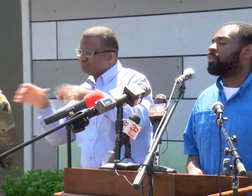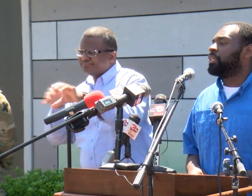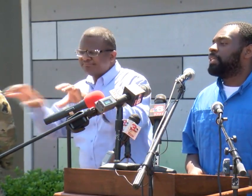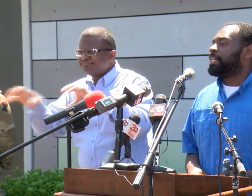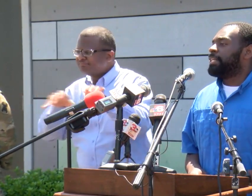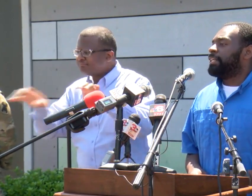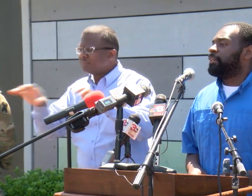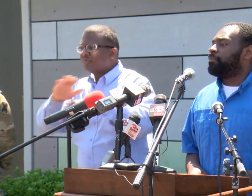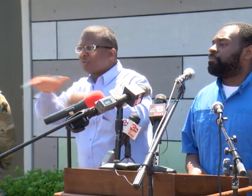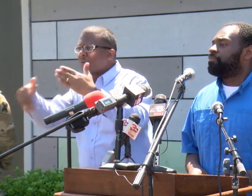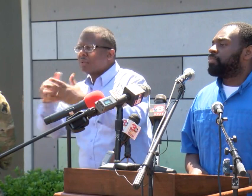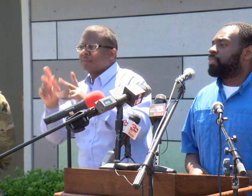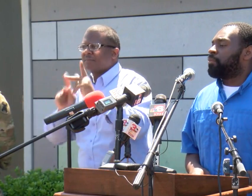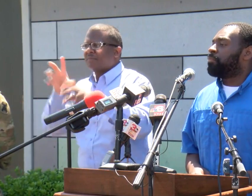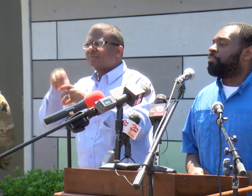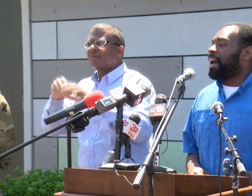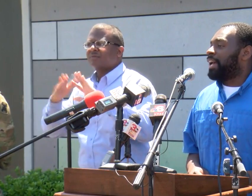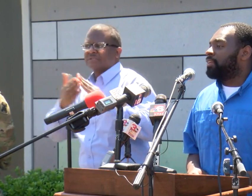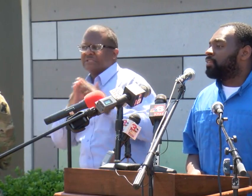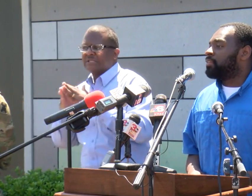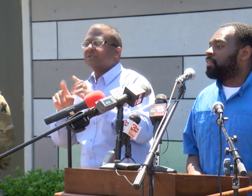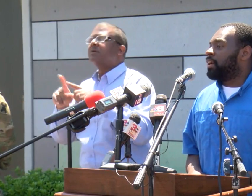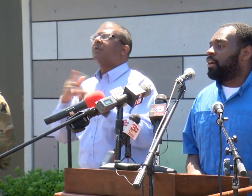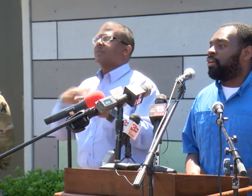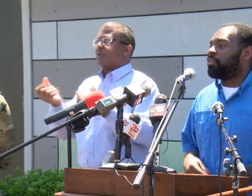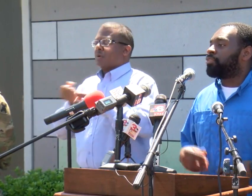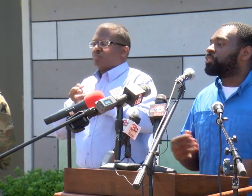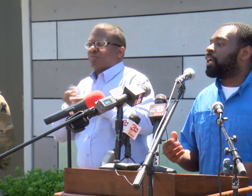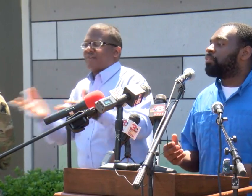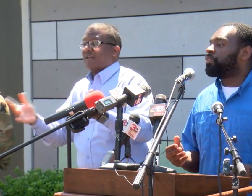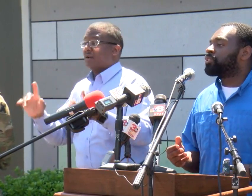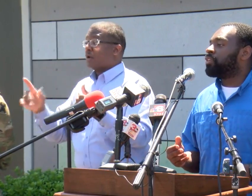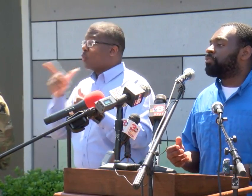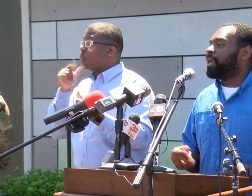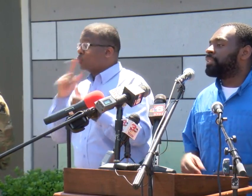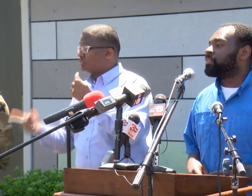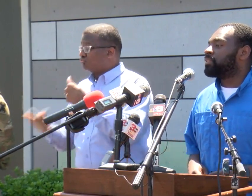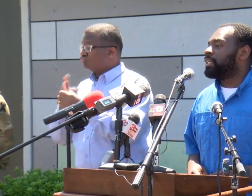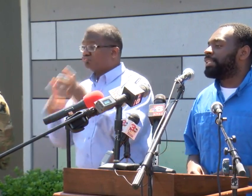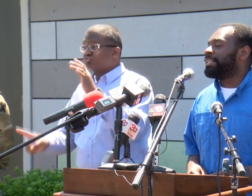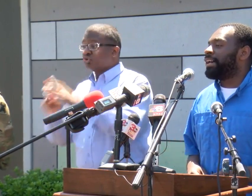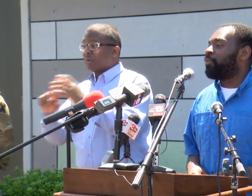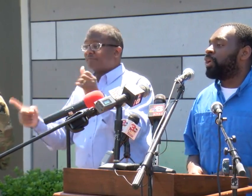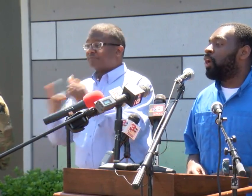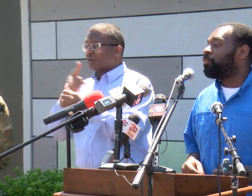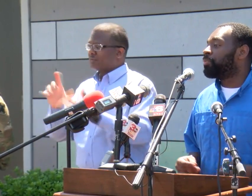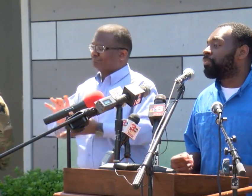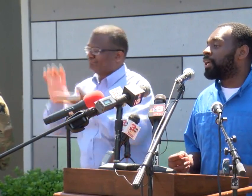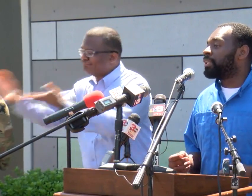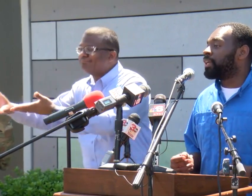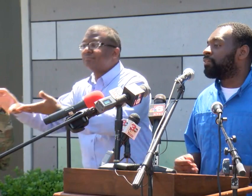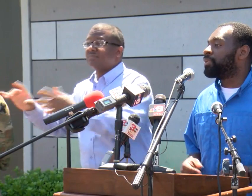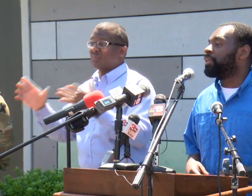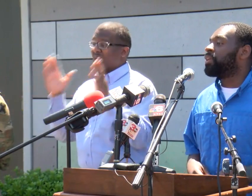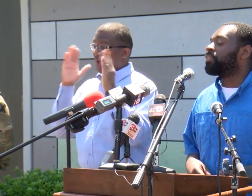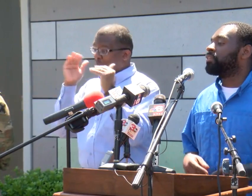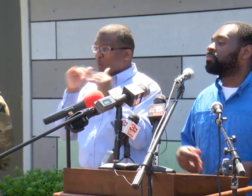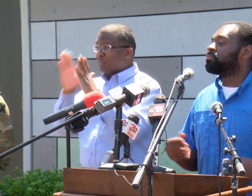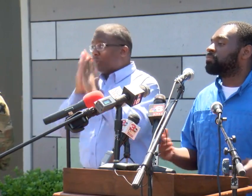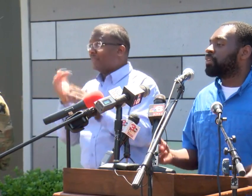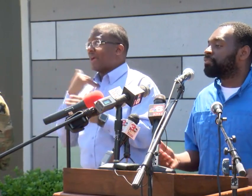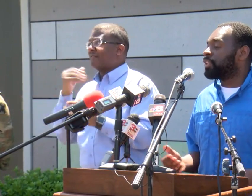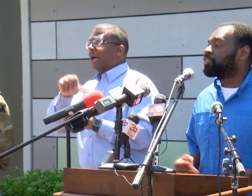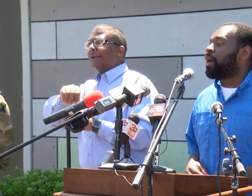so they were provided on a first-come, first-served basis. We hope and pray that there will be